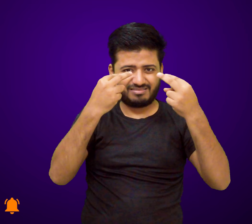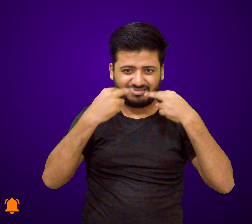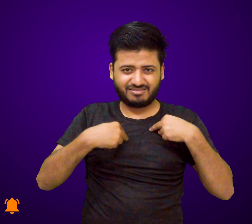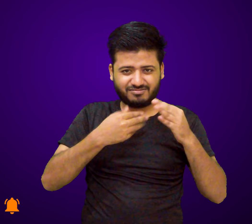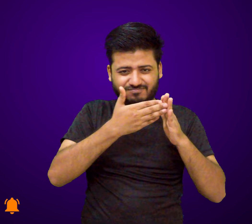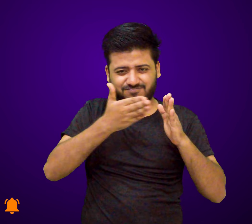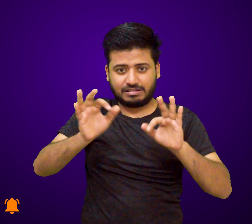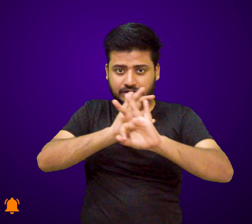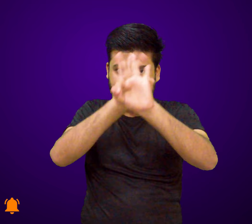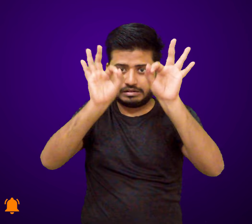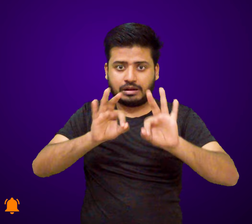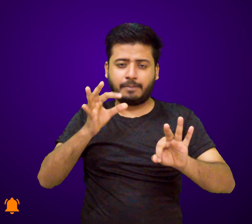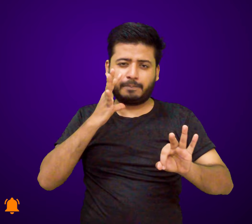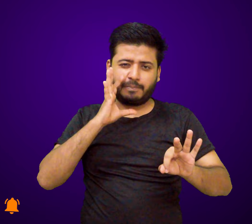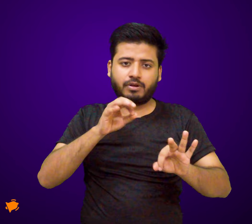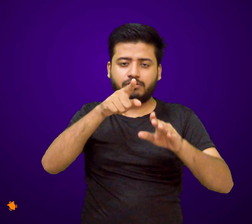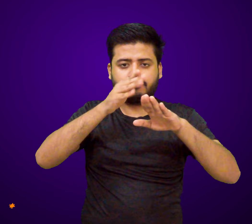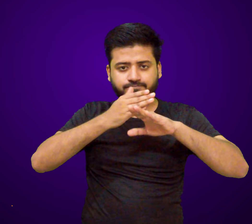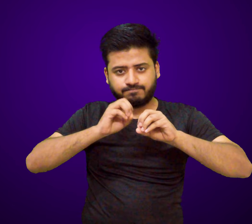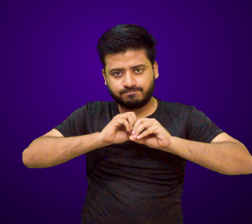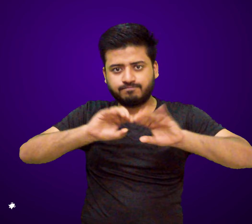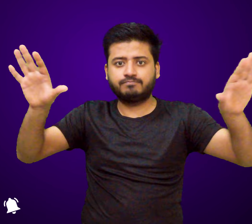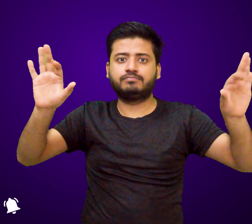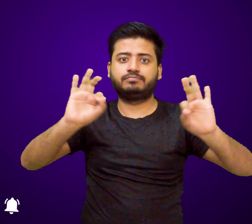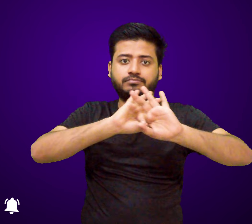add credibility to your case, you can ask someone who has